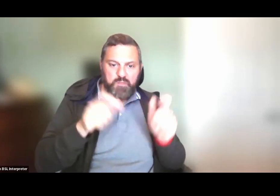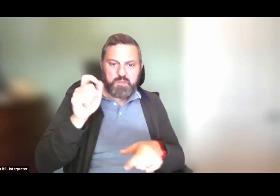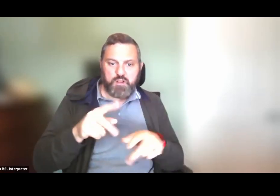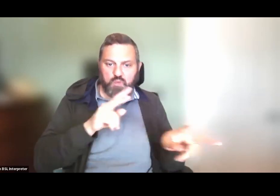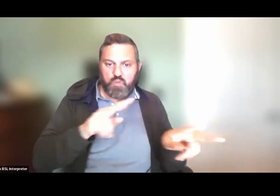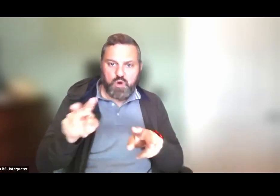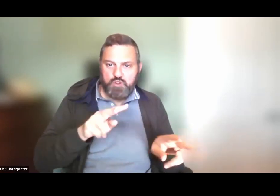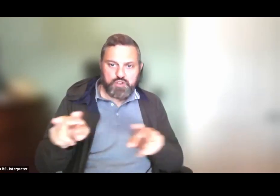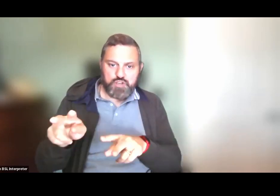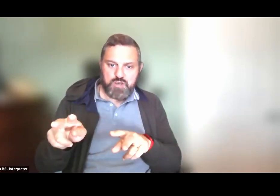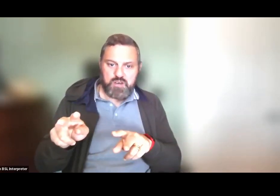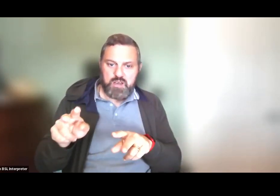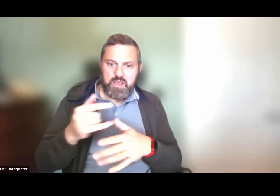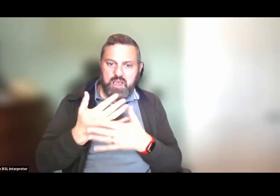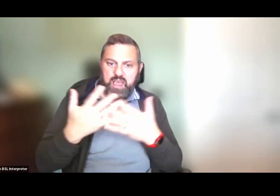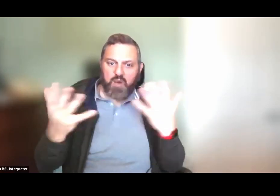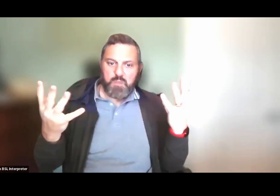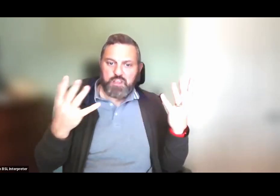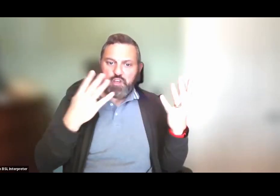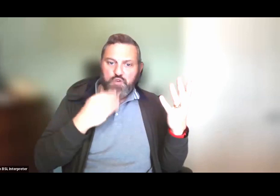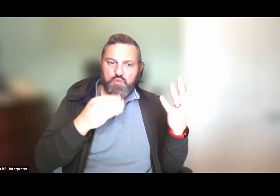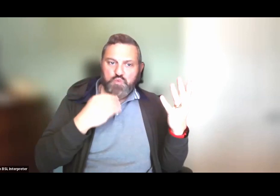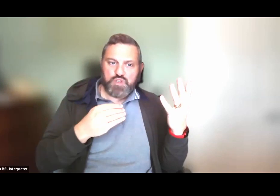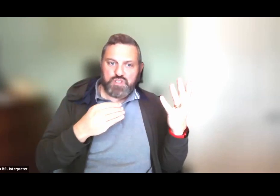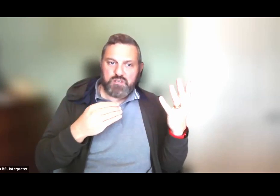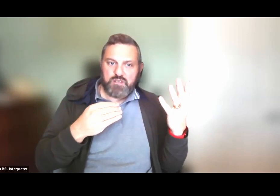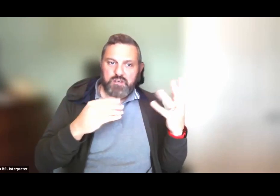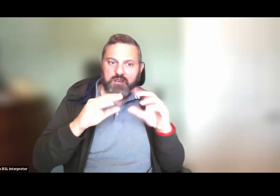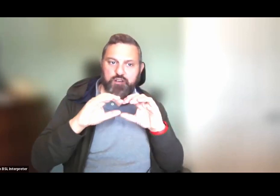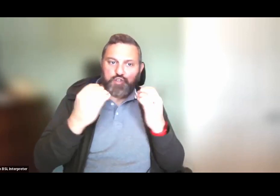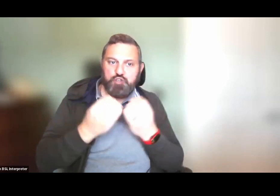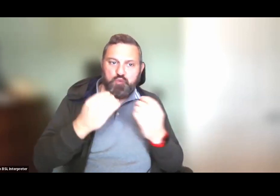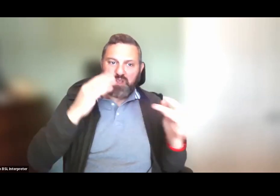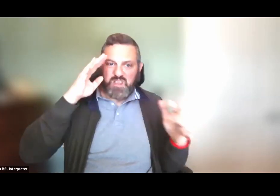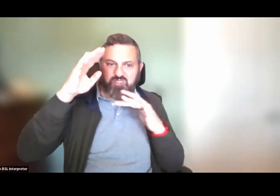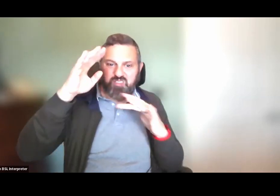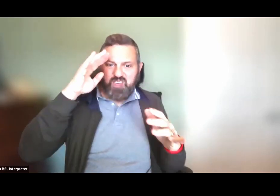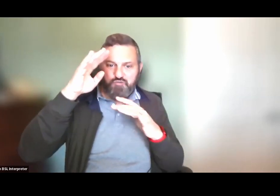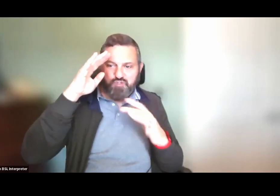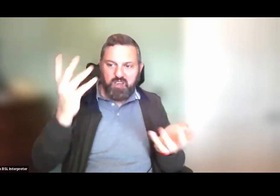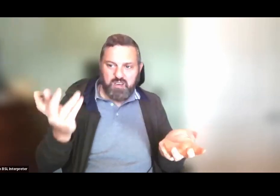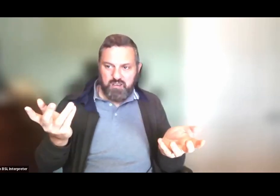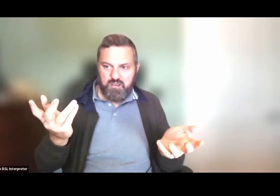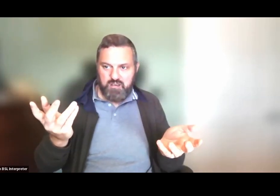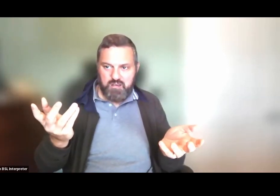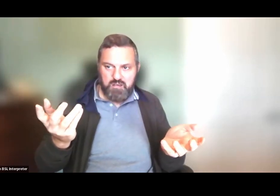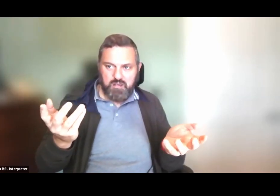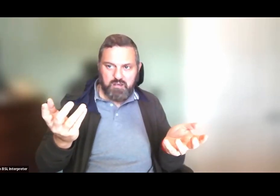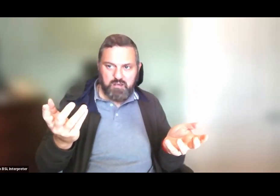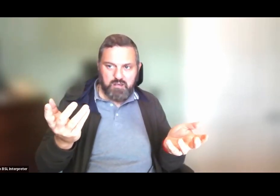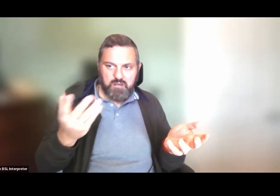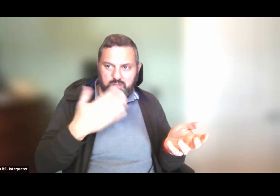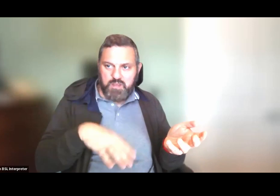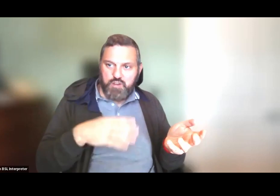cities currently in the world are using donut theory to guide their urban development, and how widely is it being used and